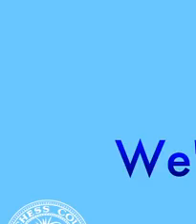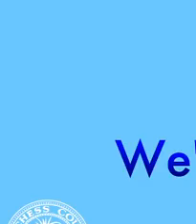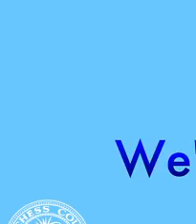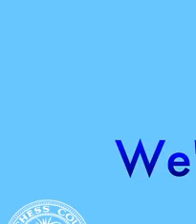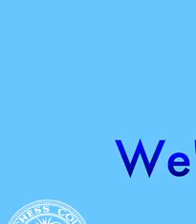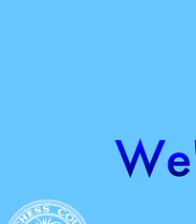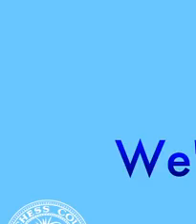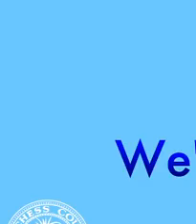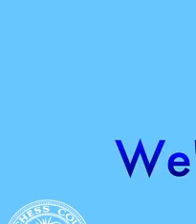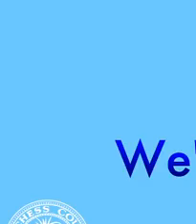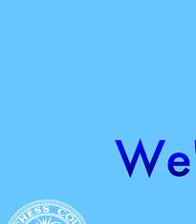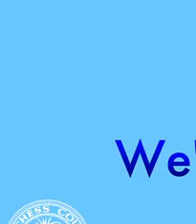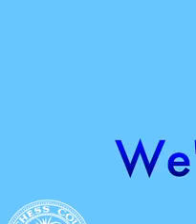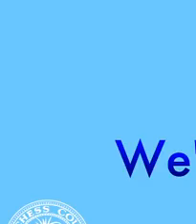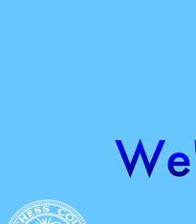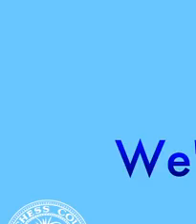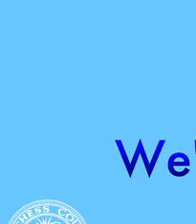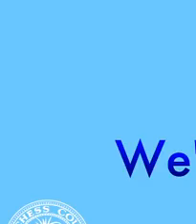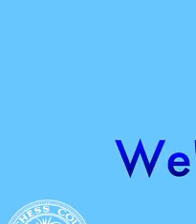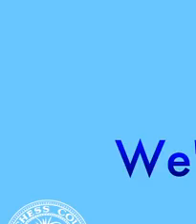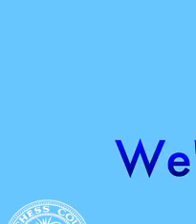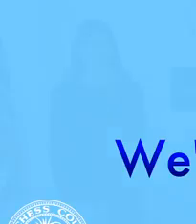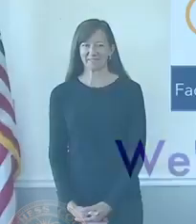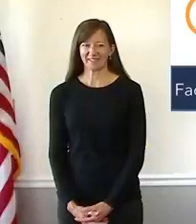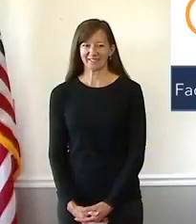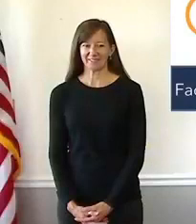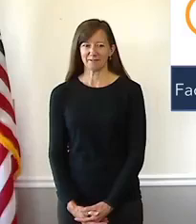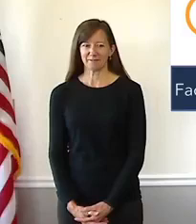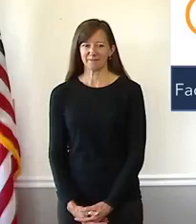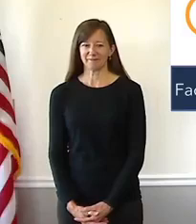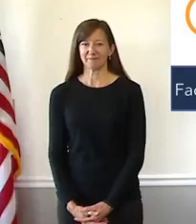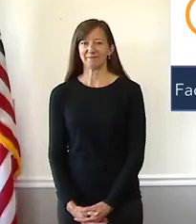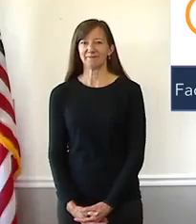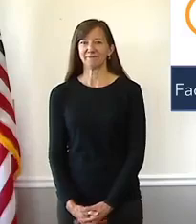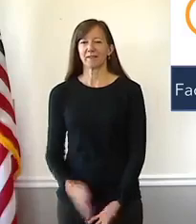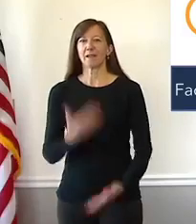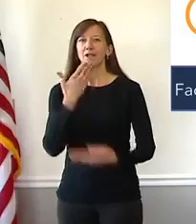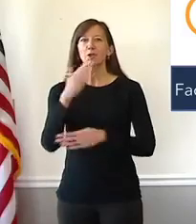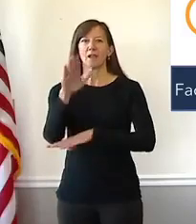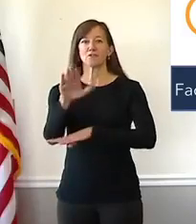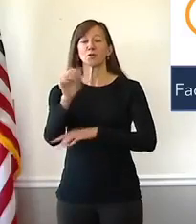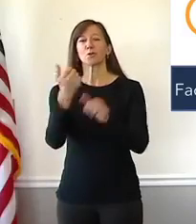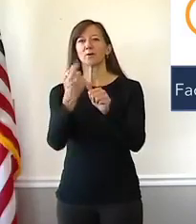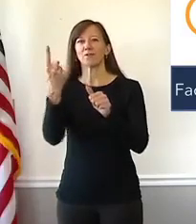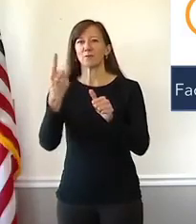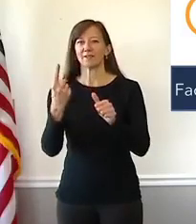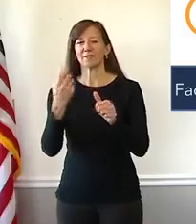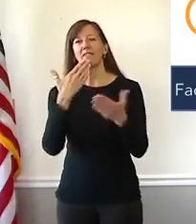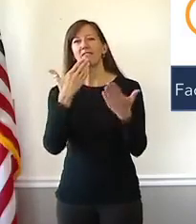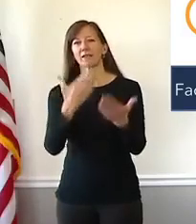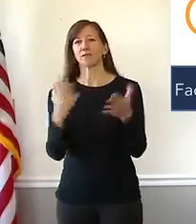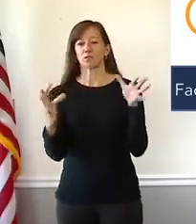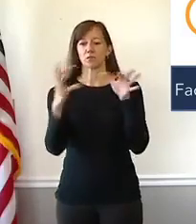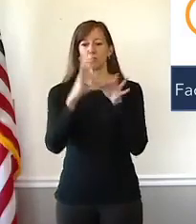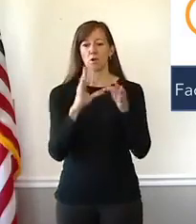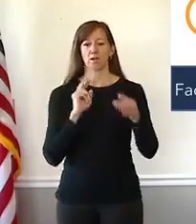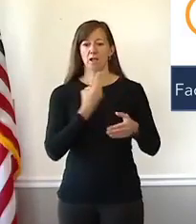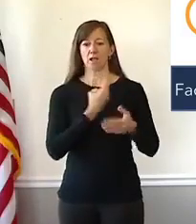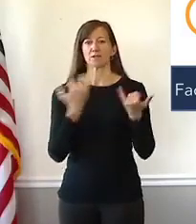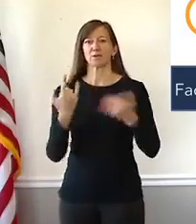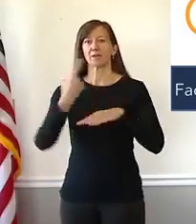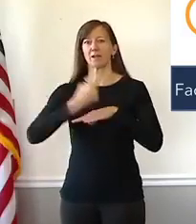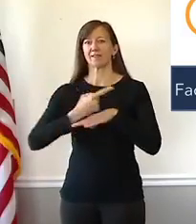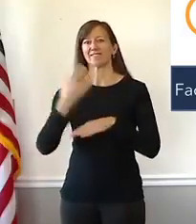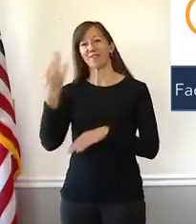the right way and there's the wrong way. Okay, the wrong way. Good afternoon, everyone. Thanks for joining us. It is